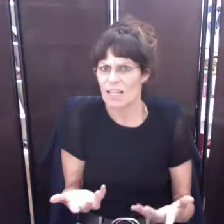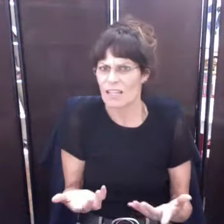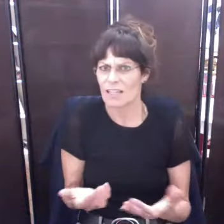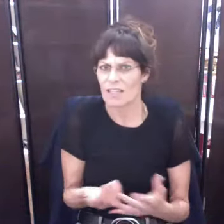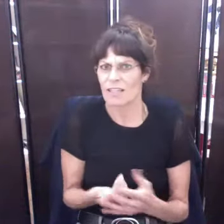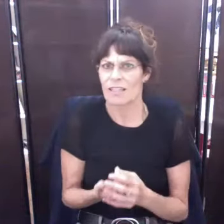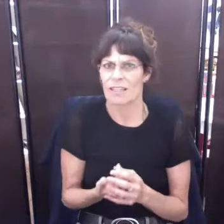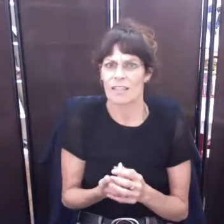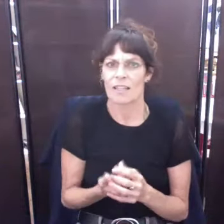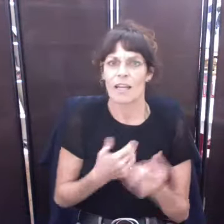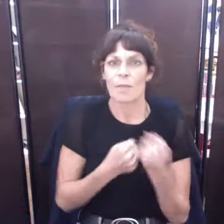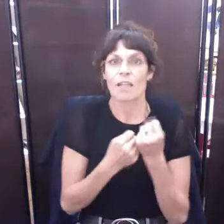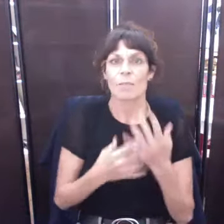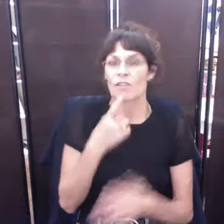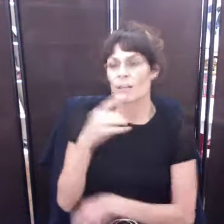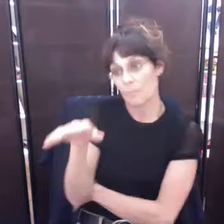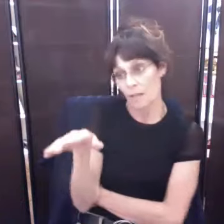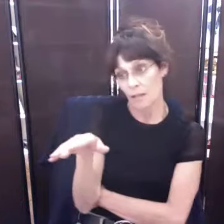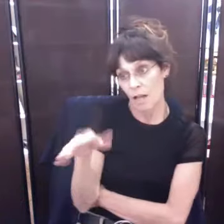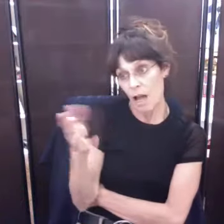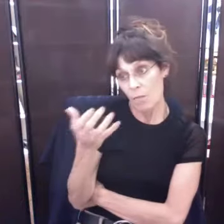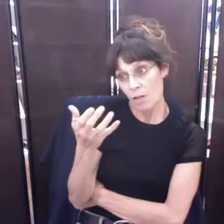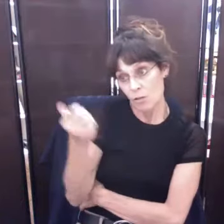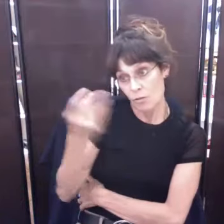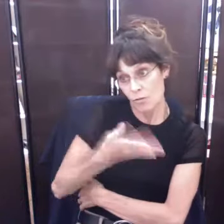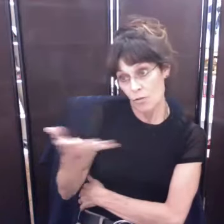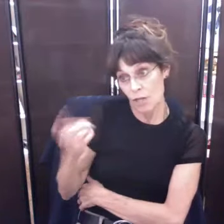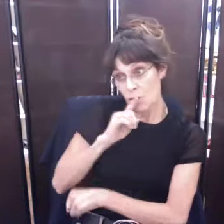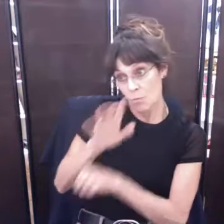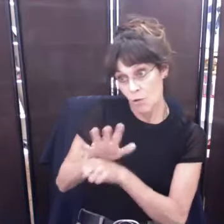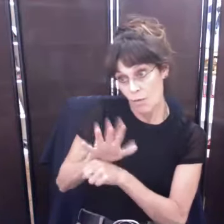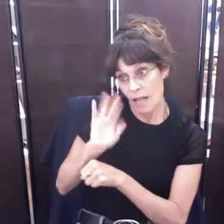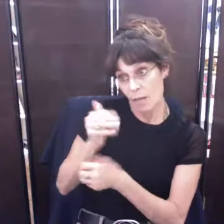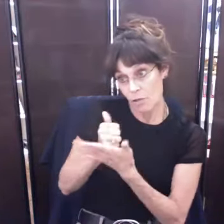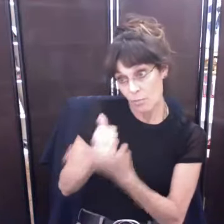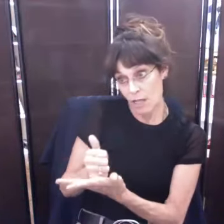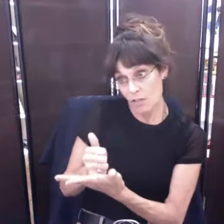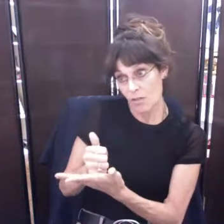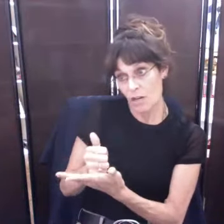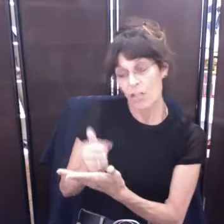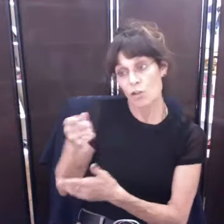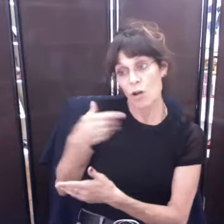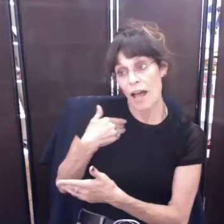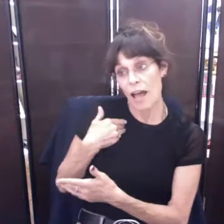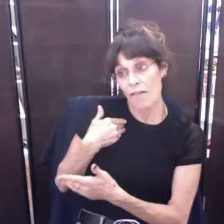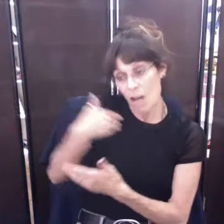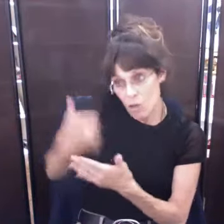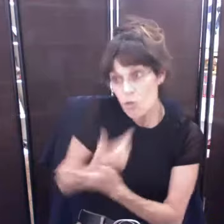And my sponsor said, Tina, I want you to do a couple things. You promised to do that, and I'll sponsor you and I'll take you on a new journey. And I said, absolutely. And